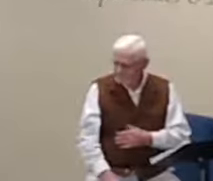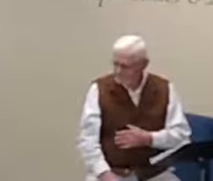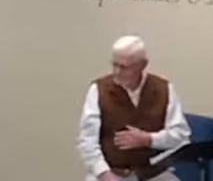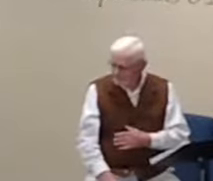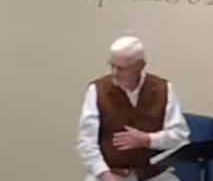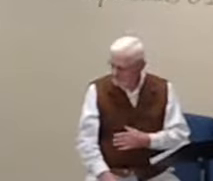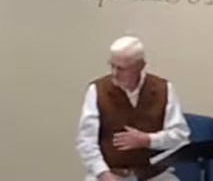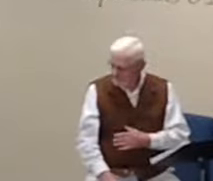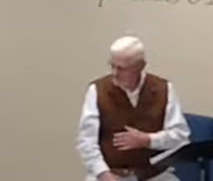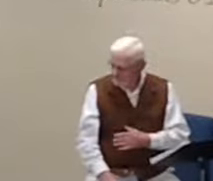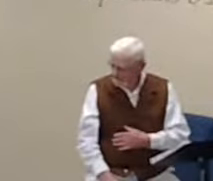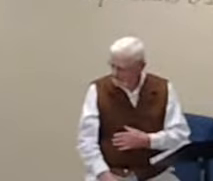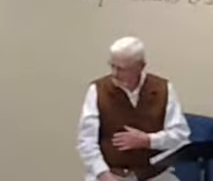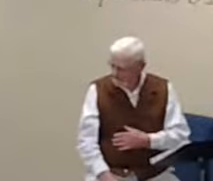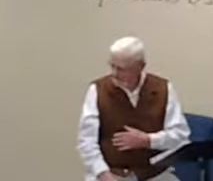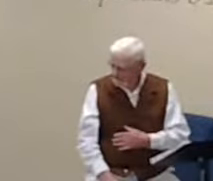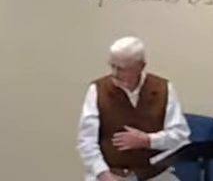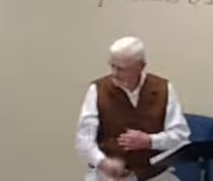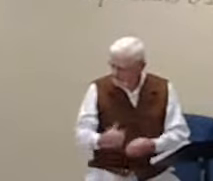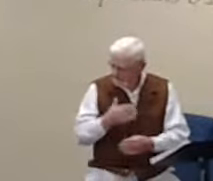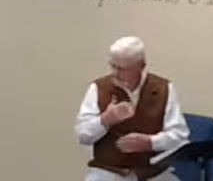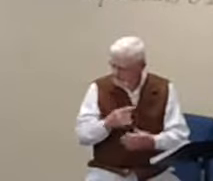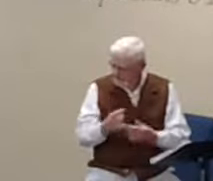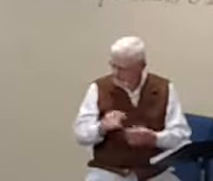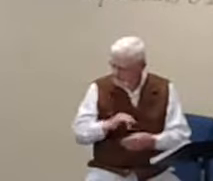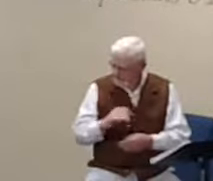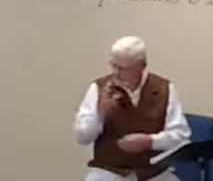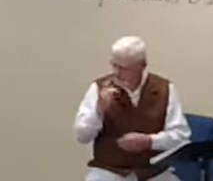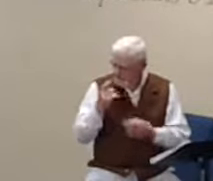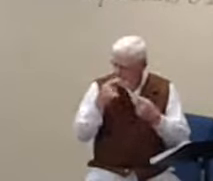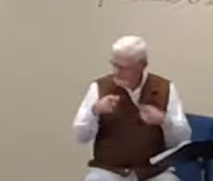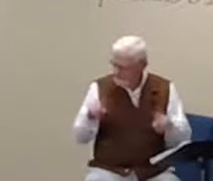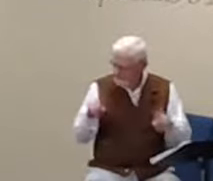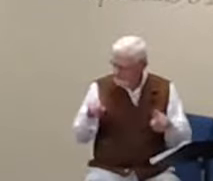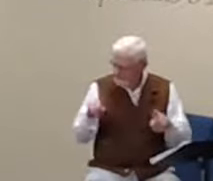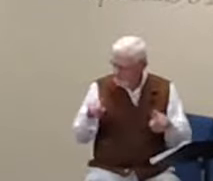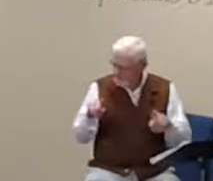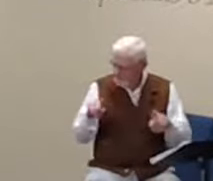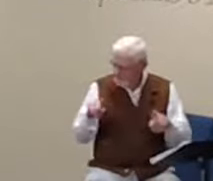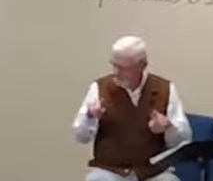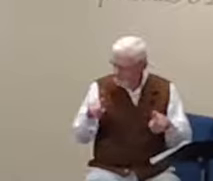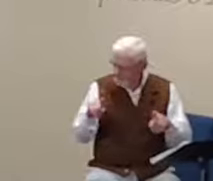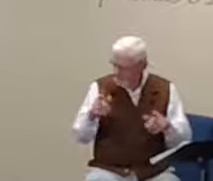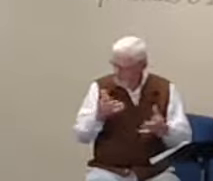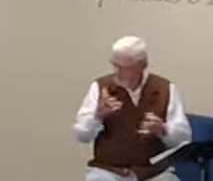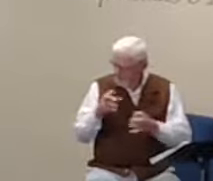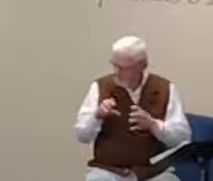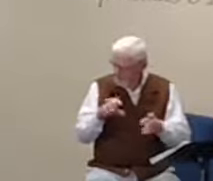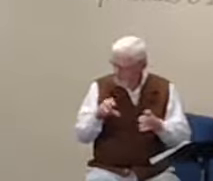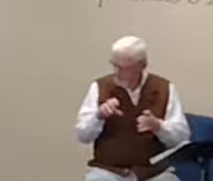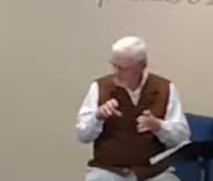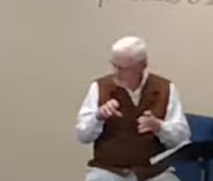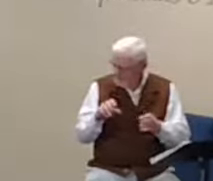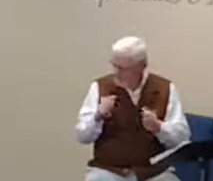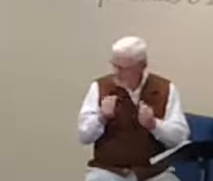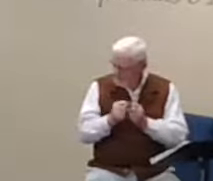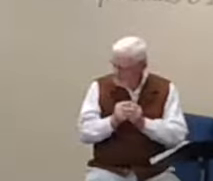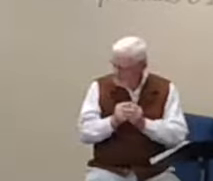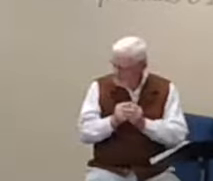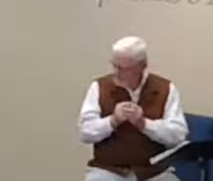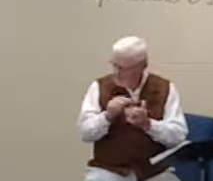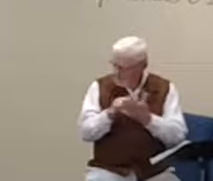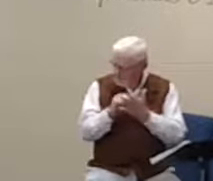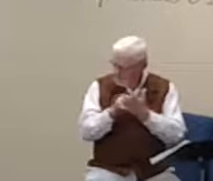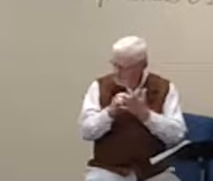And next week I'll have an announcement as to what we're gonna be doing with door